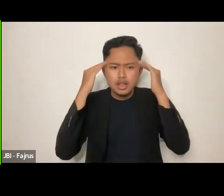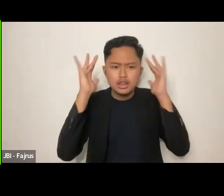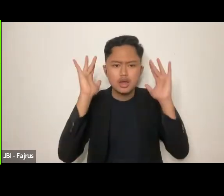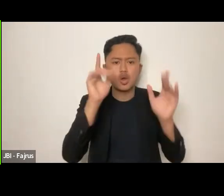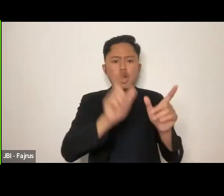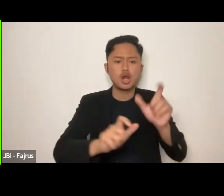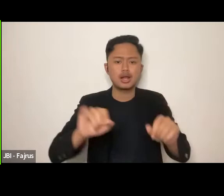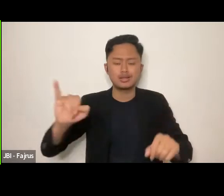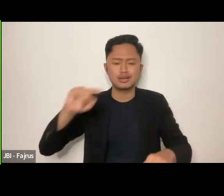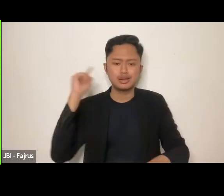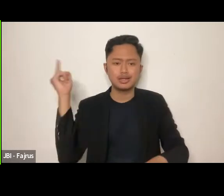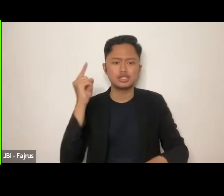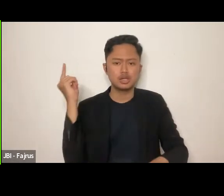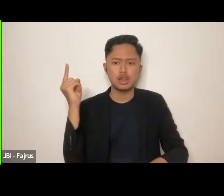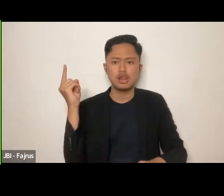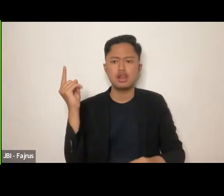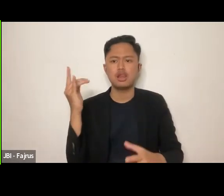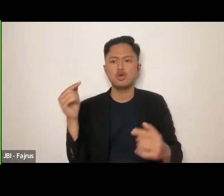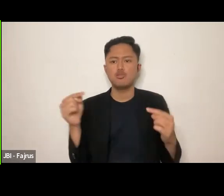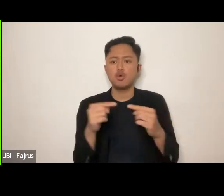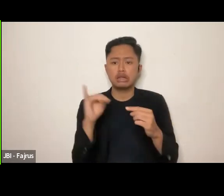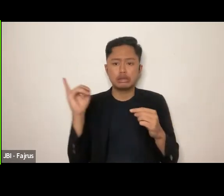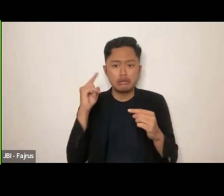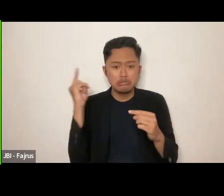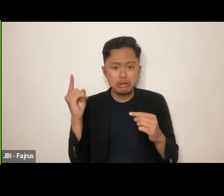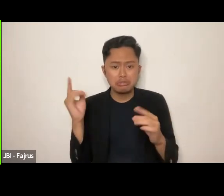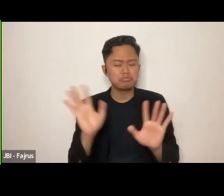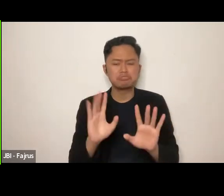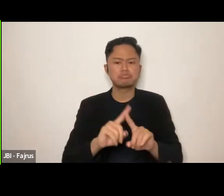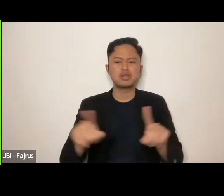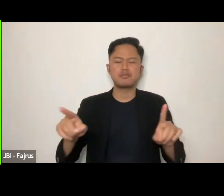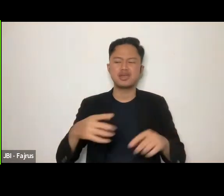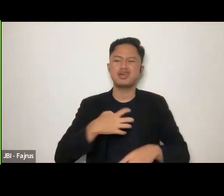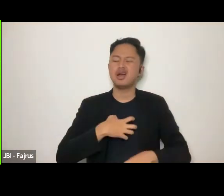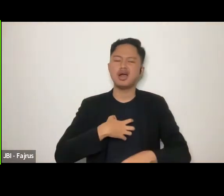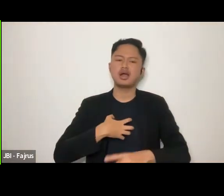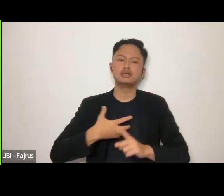is not internal affairs. This is humanitarian crisis.